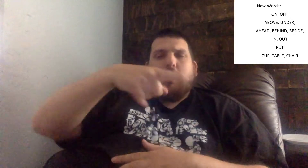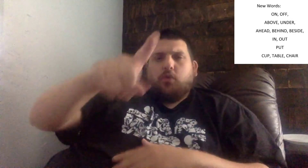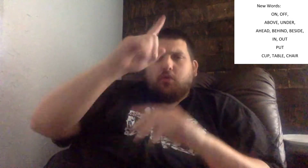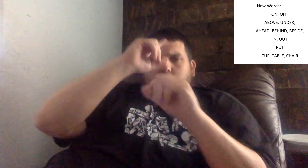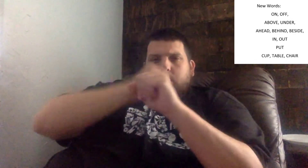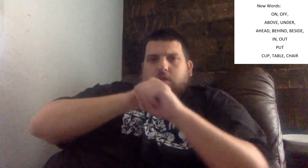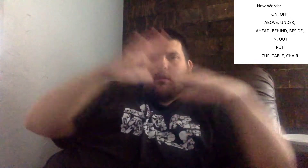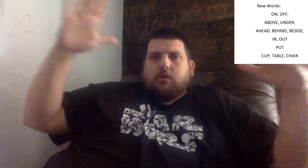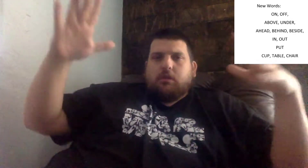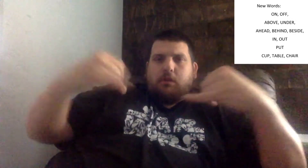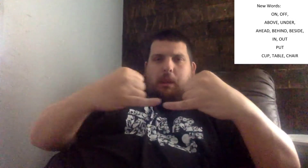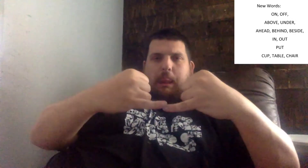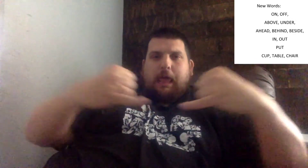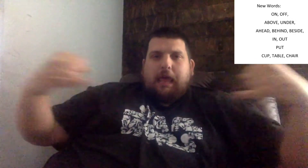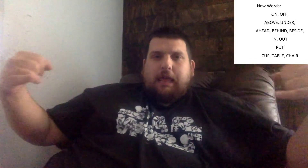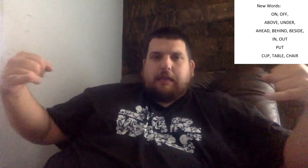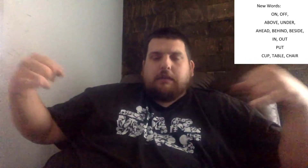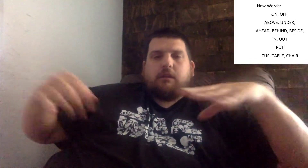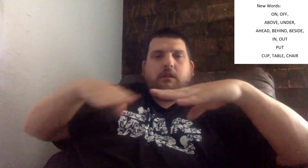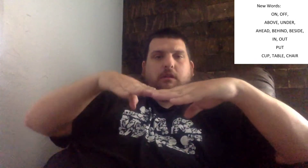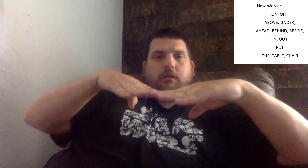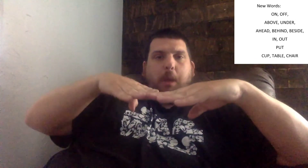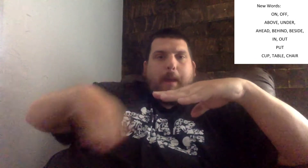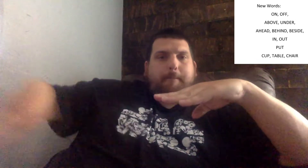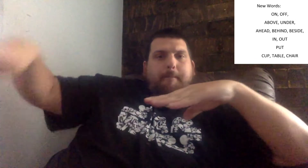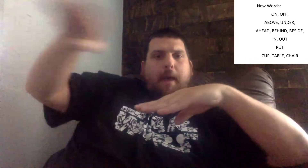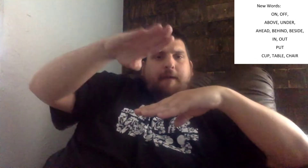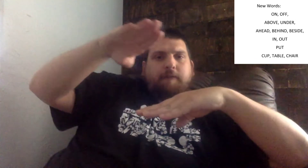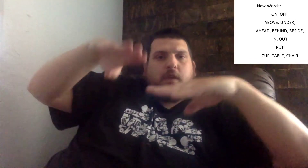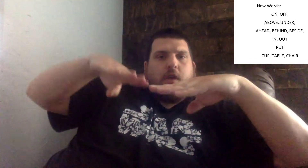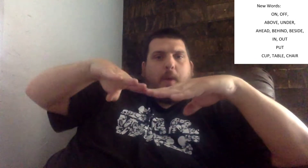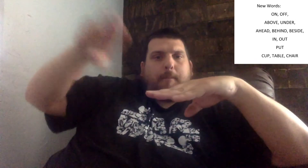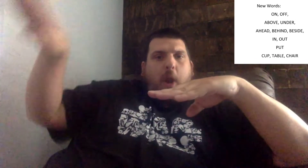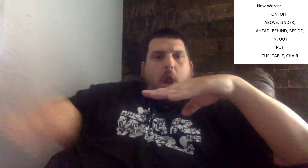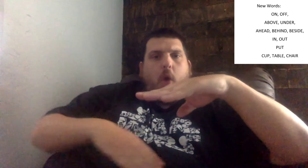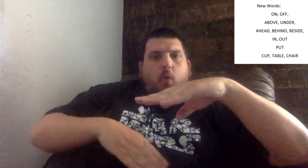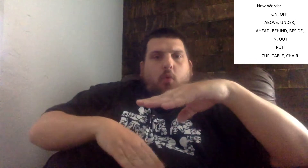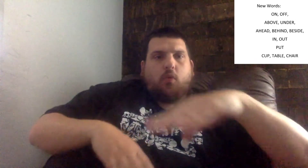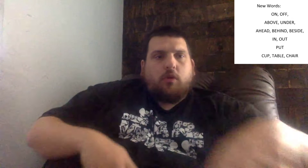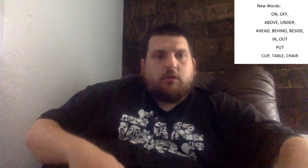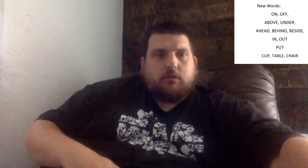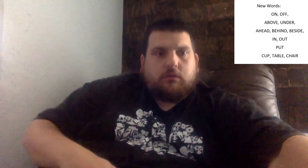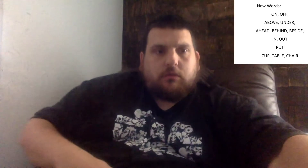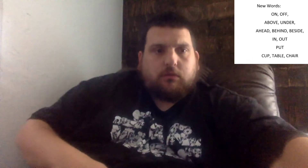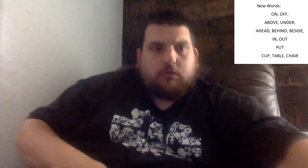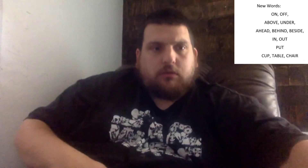Next, you can picture a line above and below.